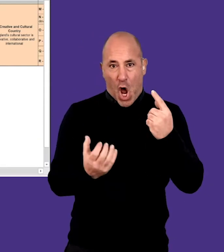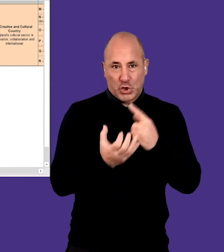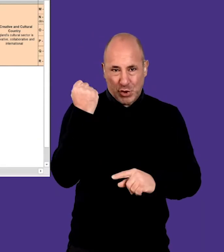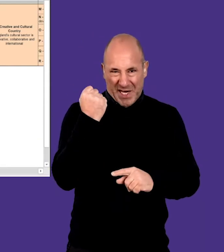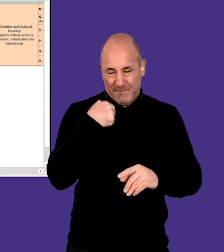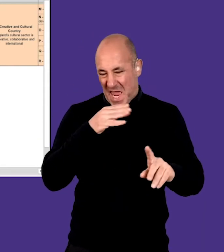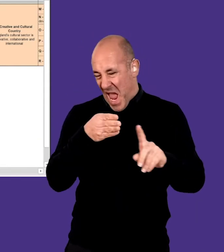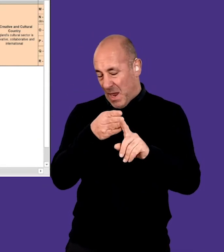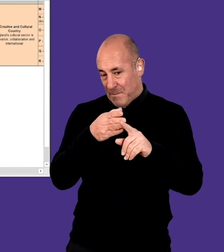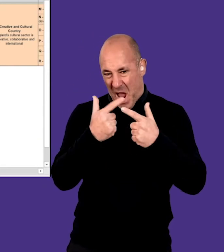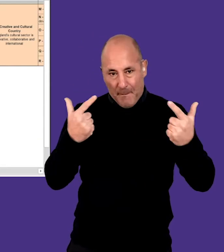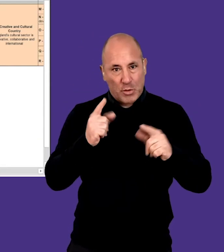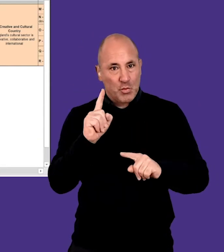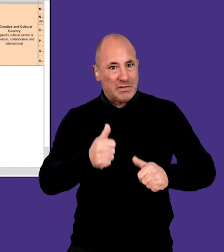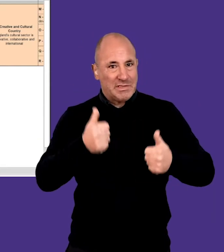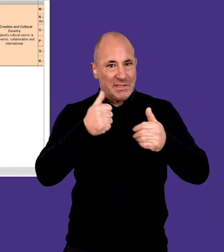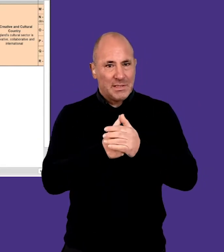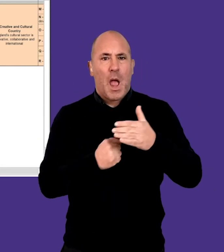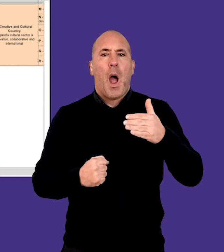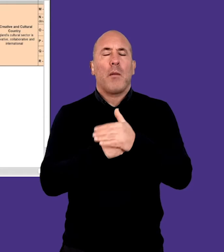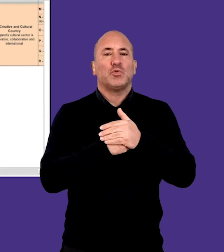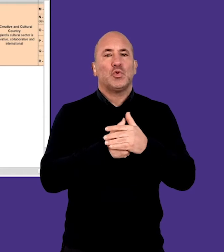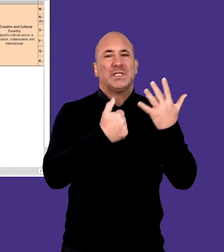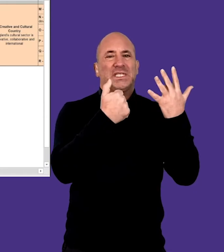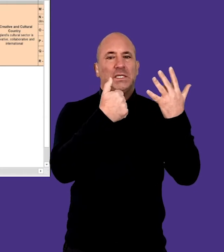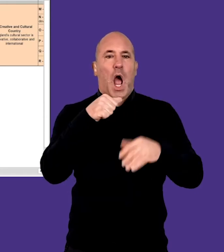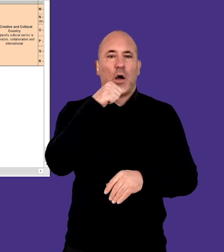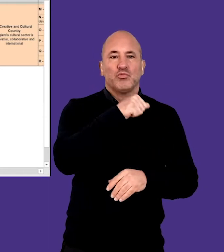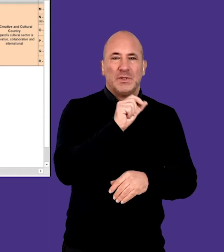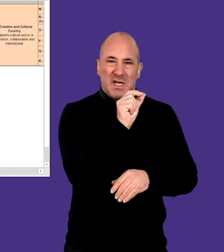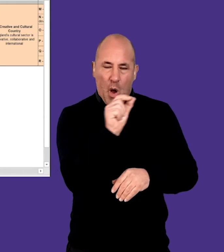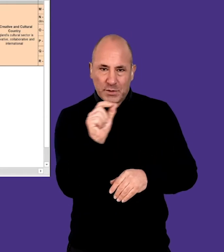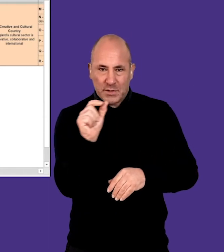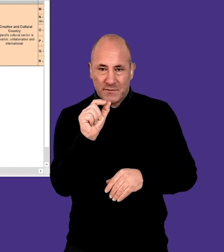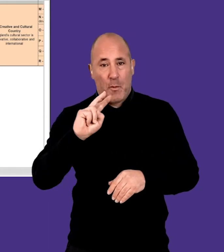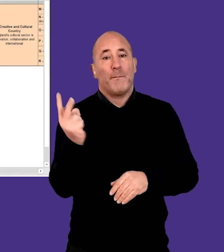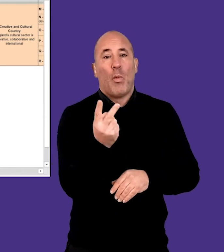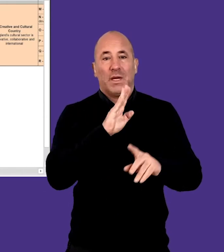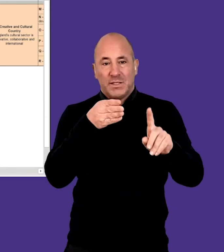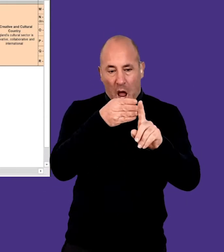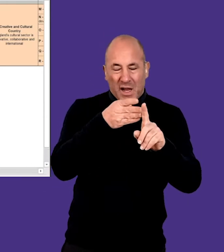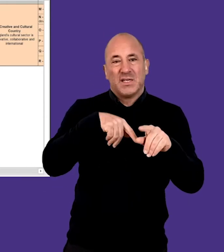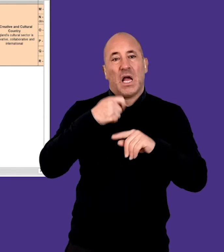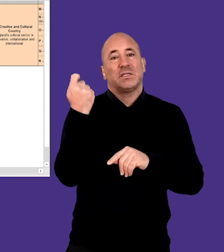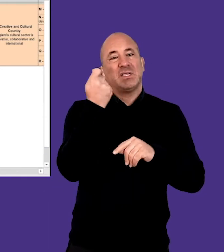you aimed it to do. There's a maximum count of 600 characters for your proposed targets and success